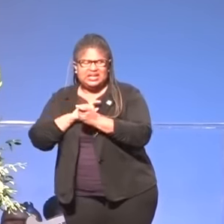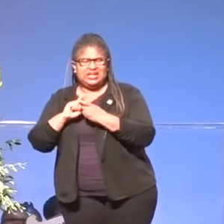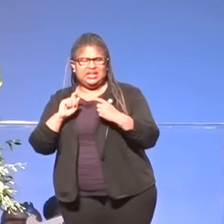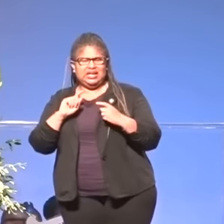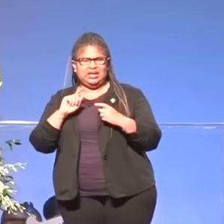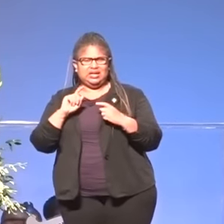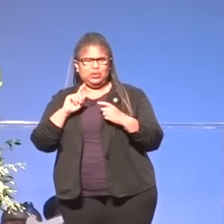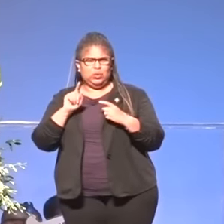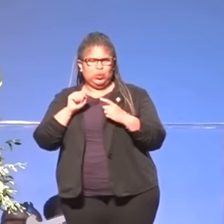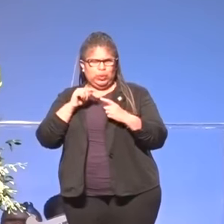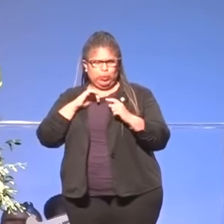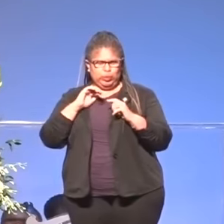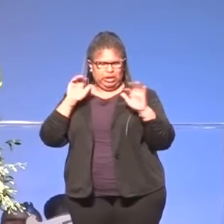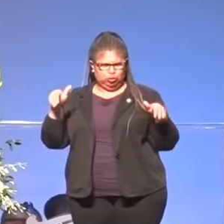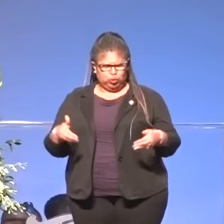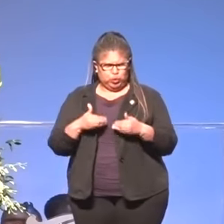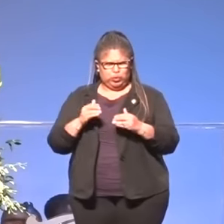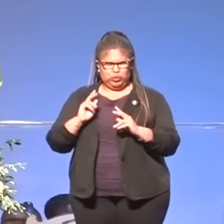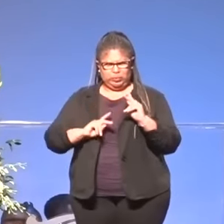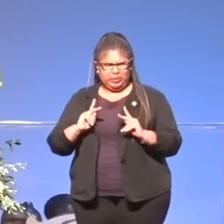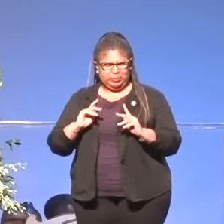counter with in life.